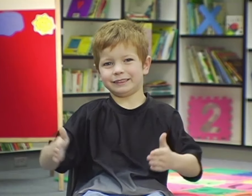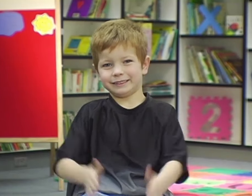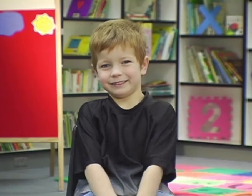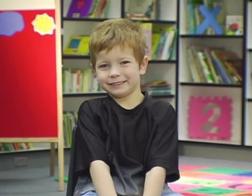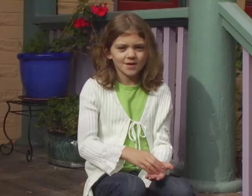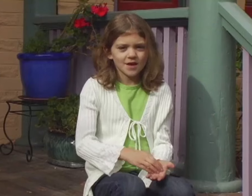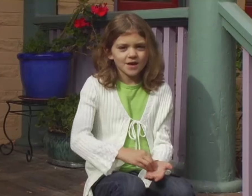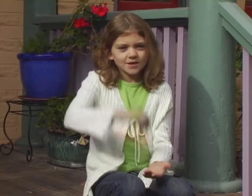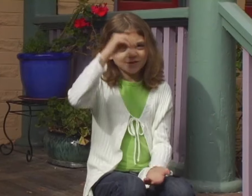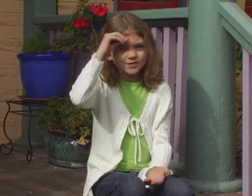Student.